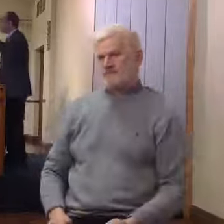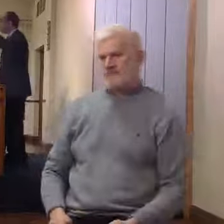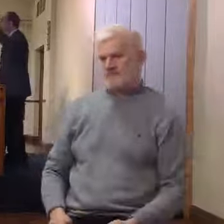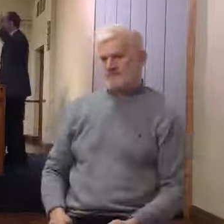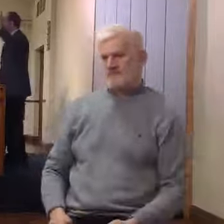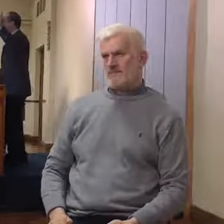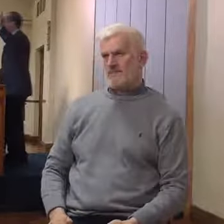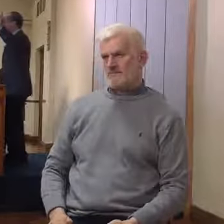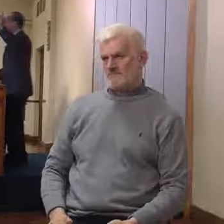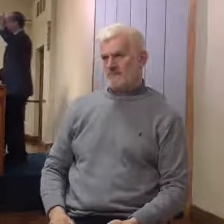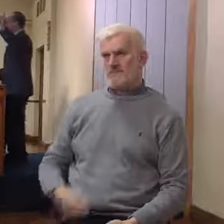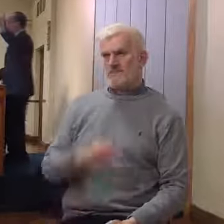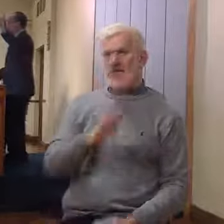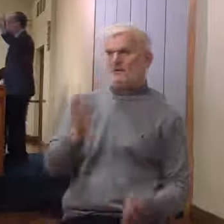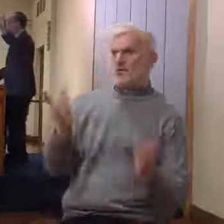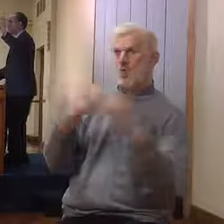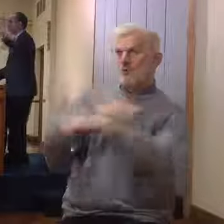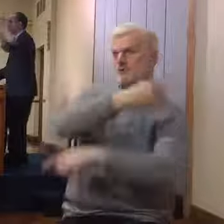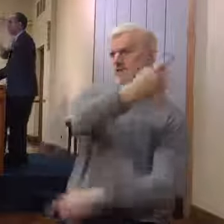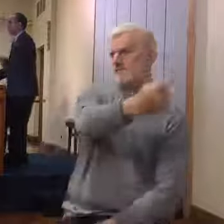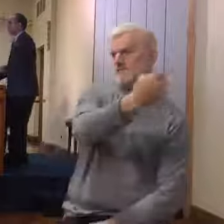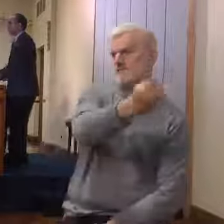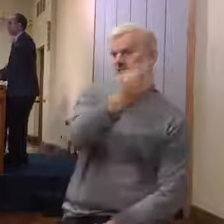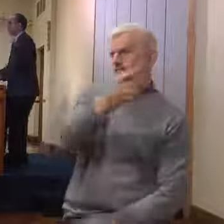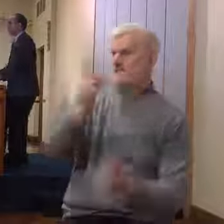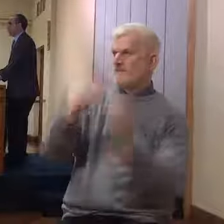give account to the living God.